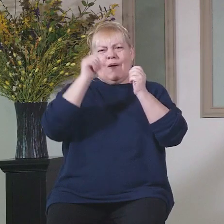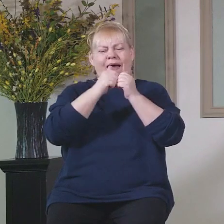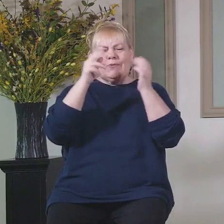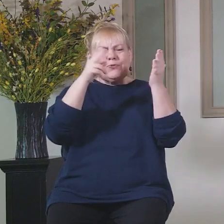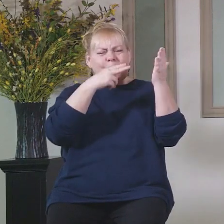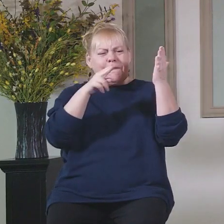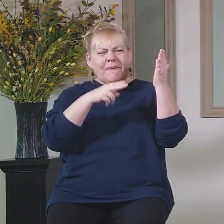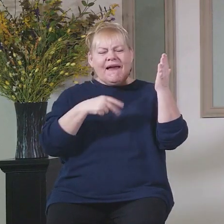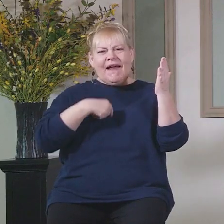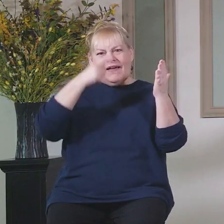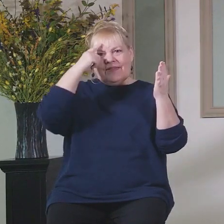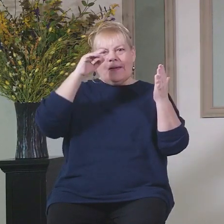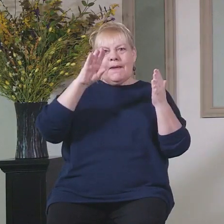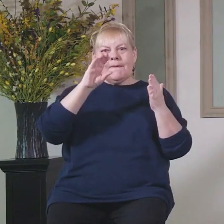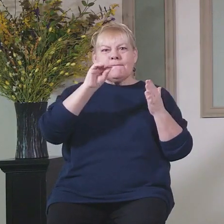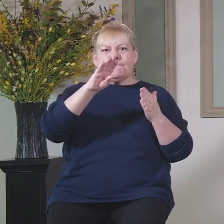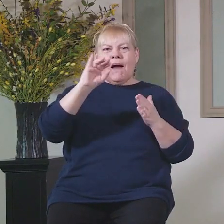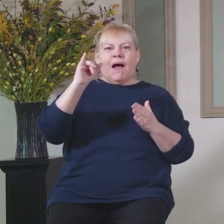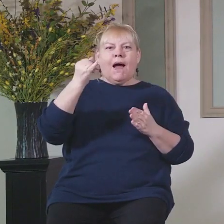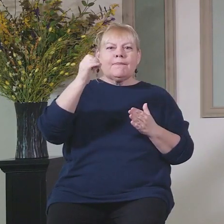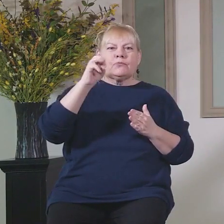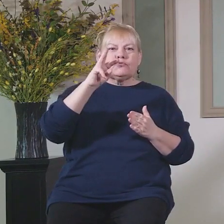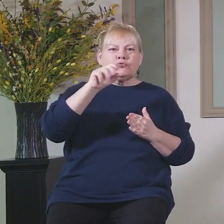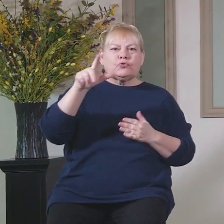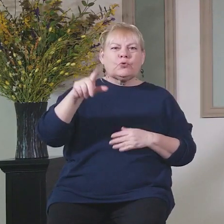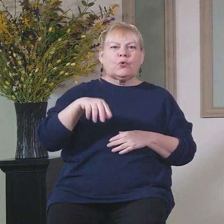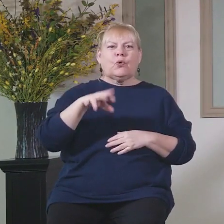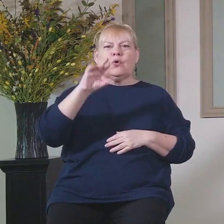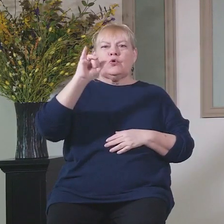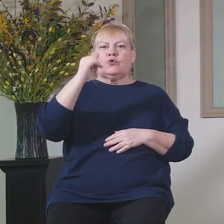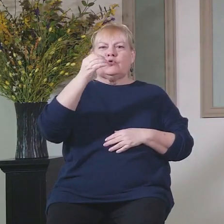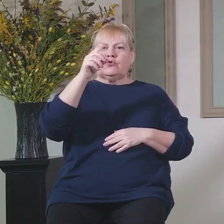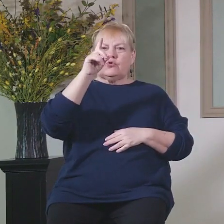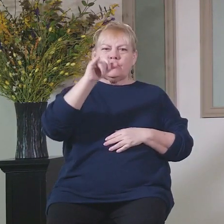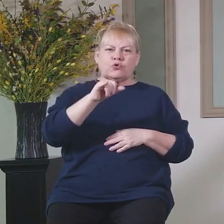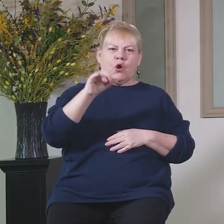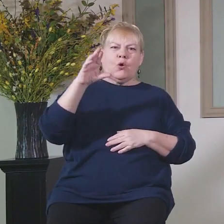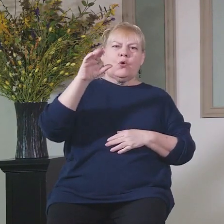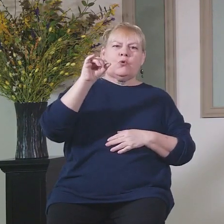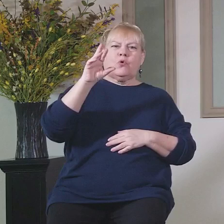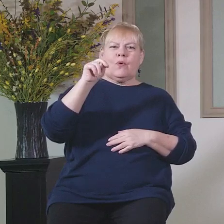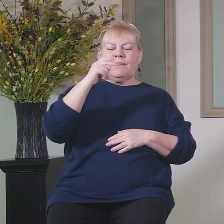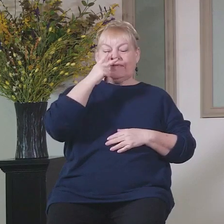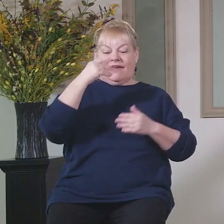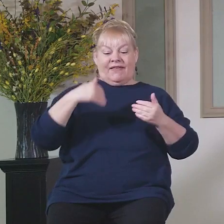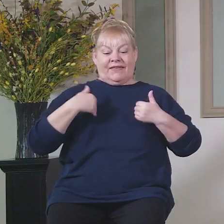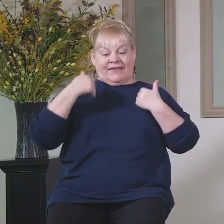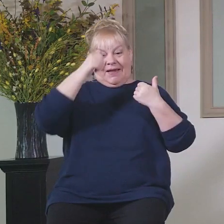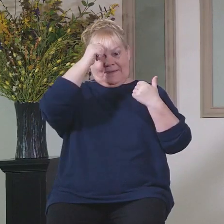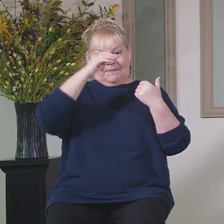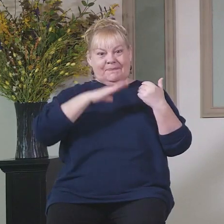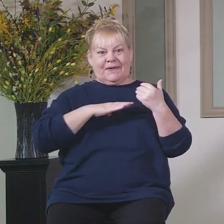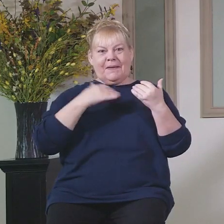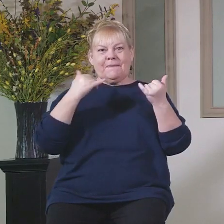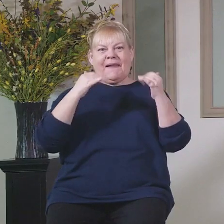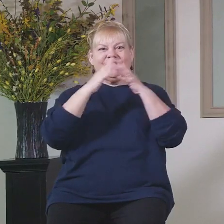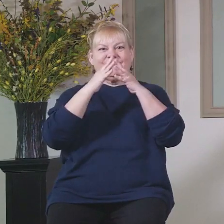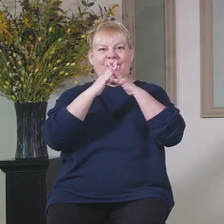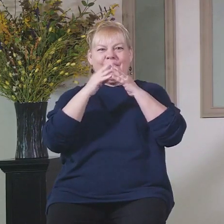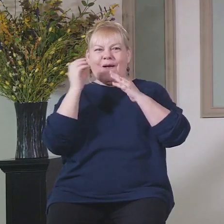paint. I think of Bob Jewell and Jody Raven. I enjoy watching some of our young guys play football.